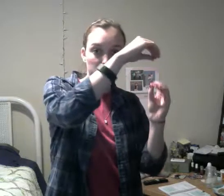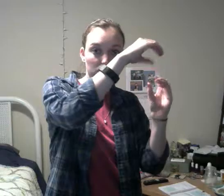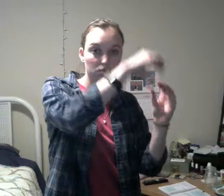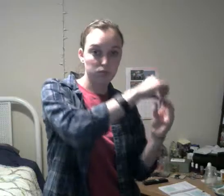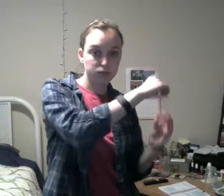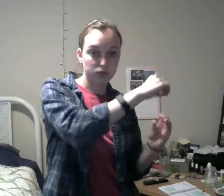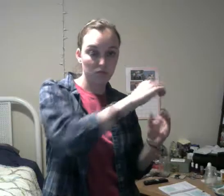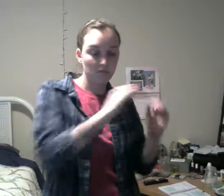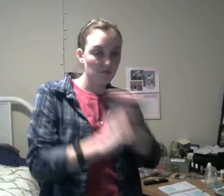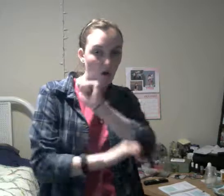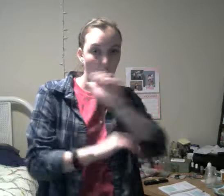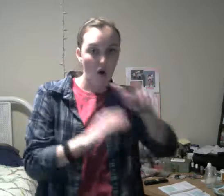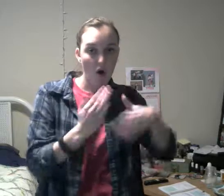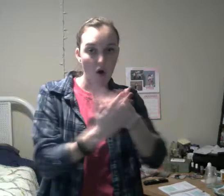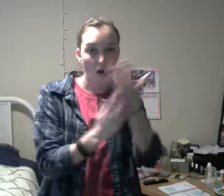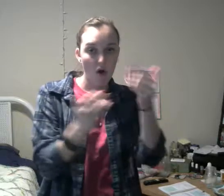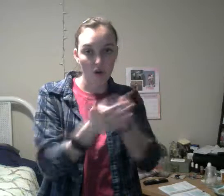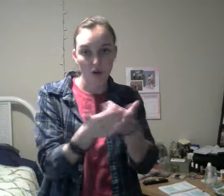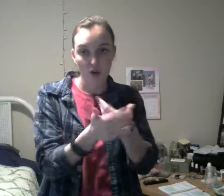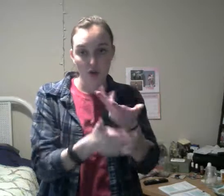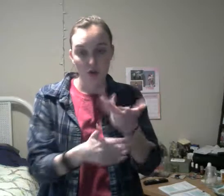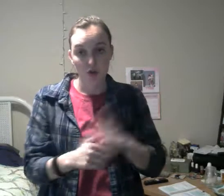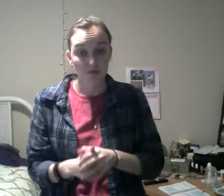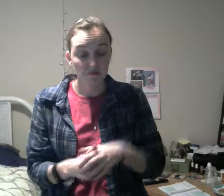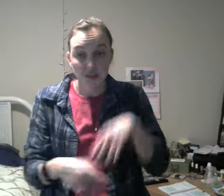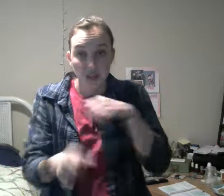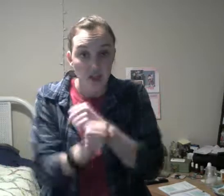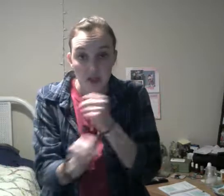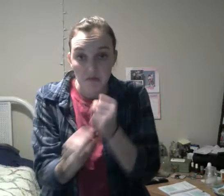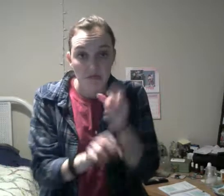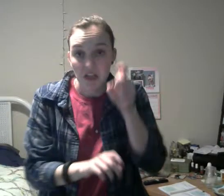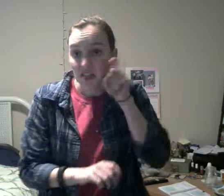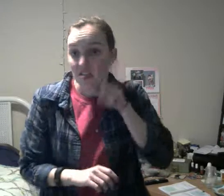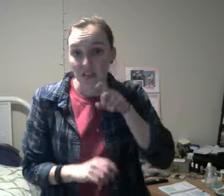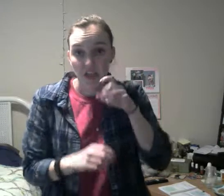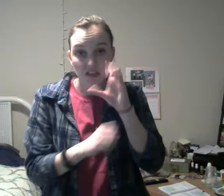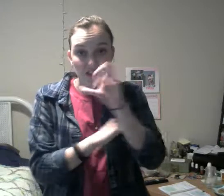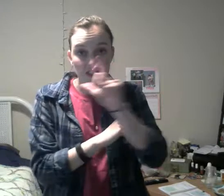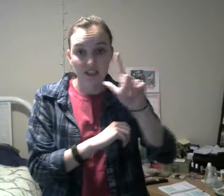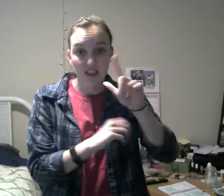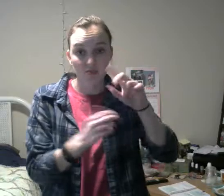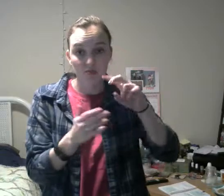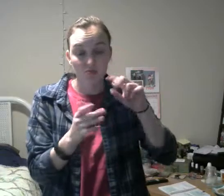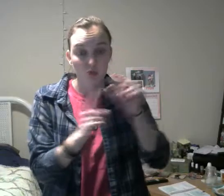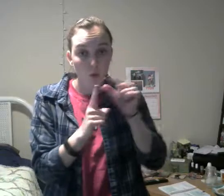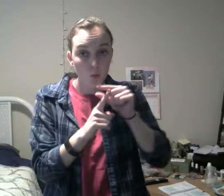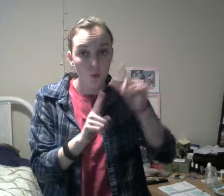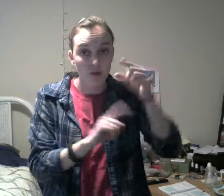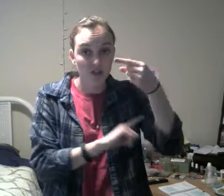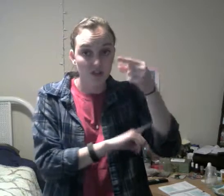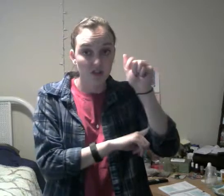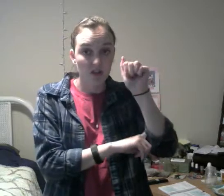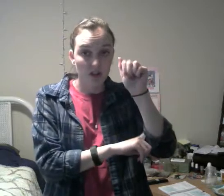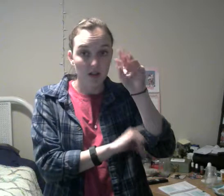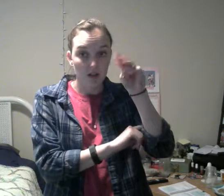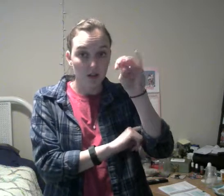new. And so the function of meiosis is to make sex cells, to make gametes, and to make sure that each of those gametes are unique. Because